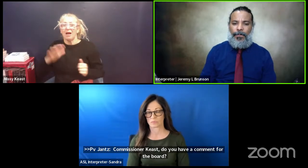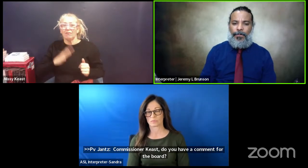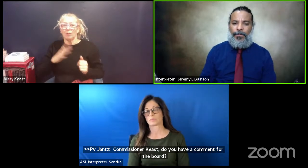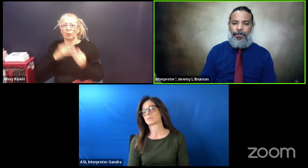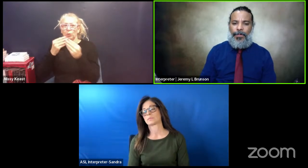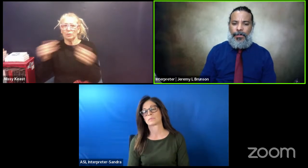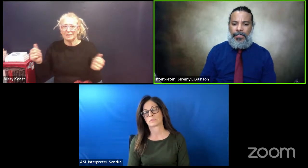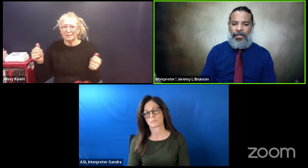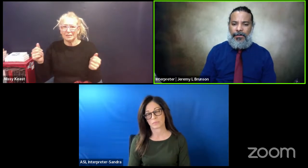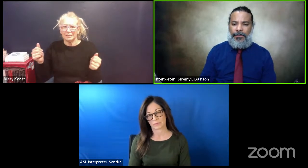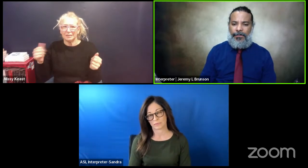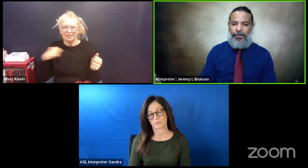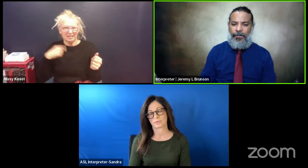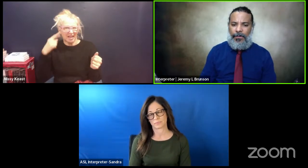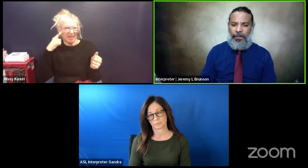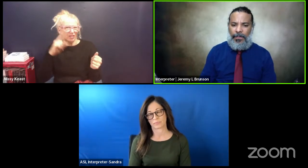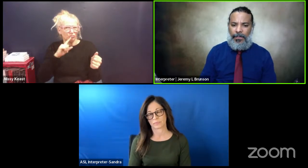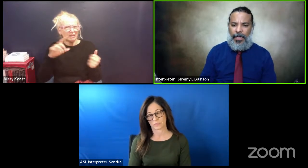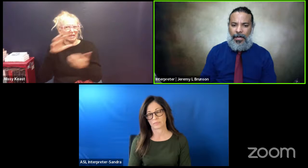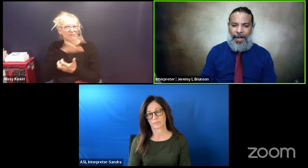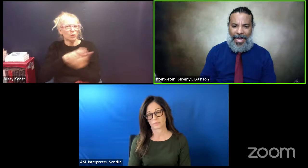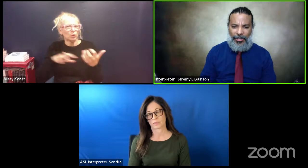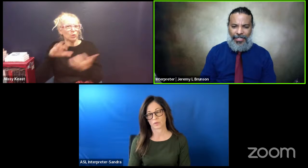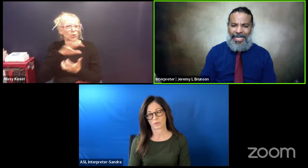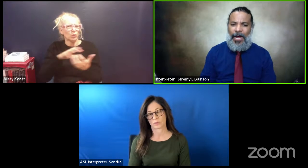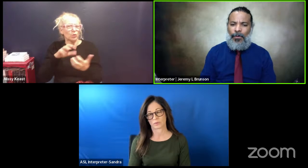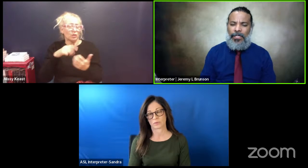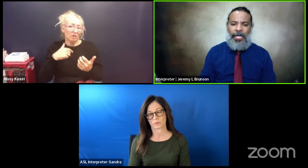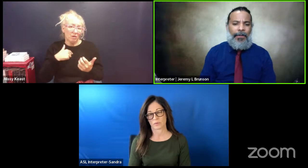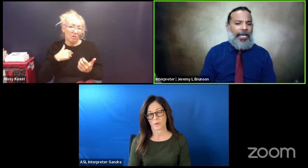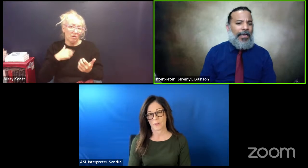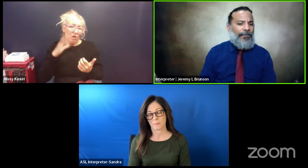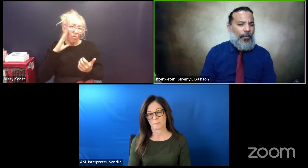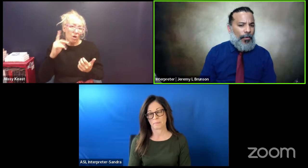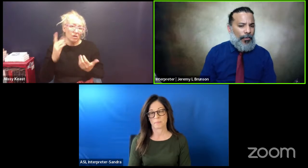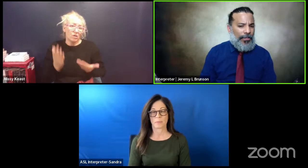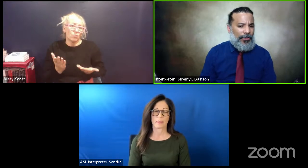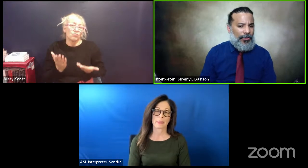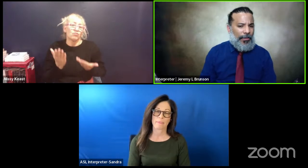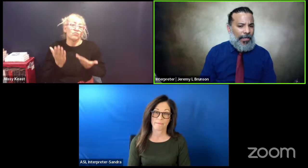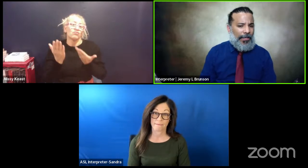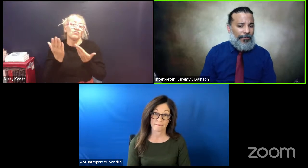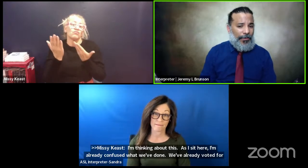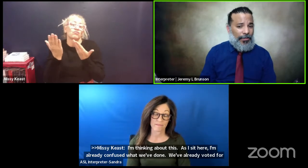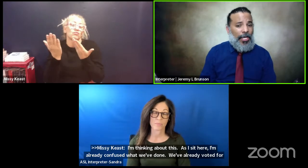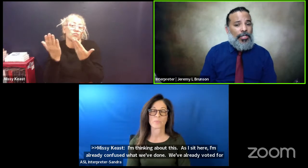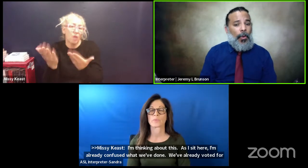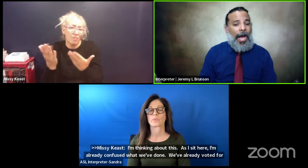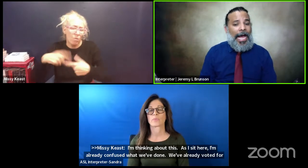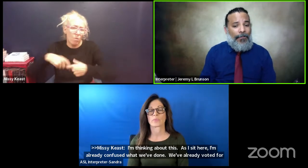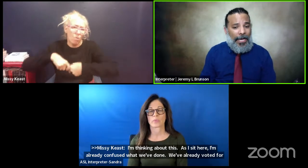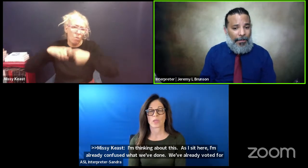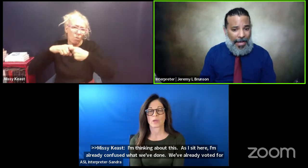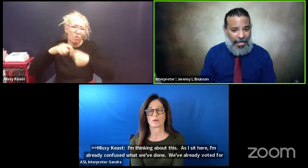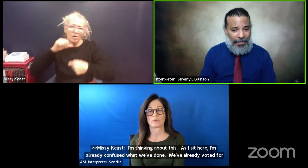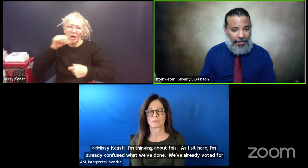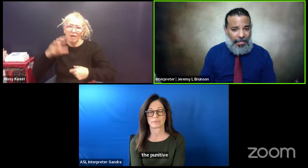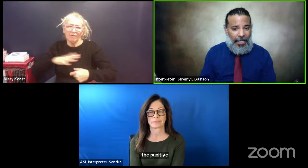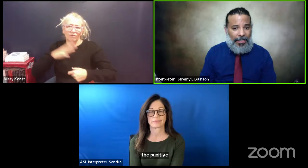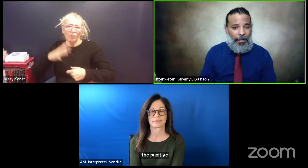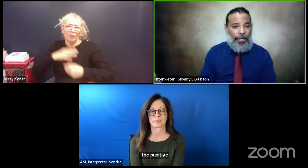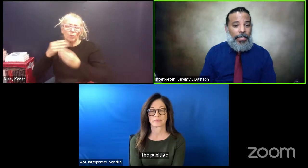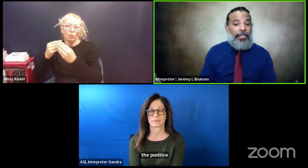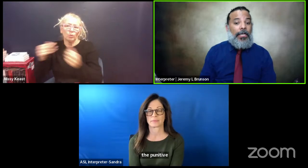the punitive action. Now we're talking about informal resolution, so I'm kind of confused. So I